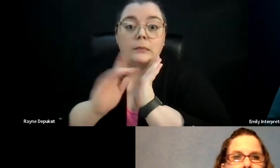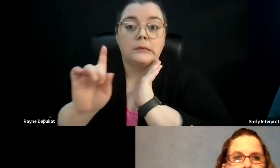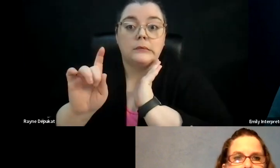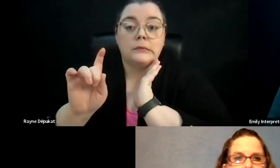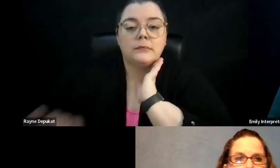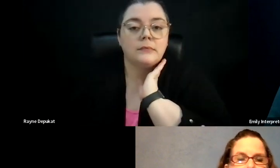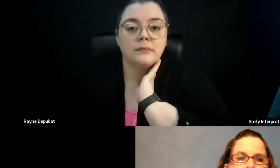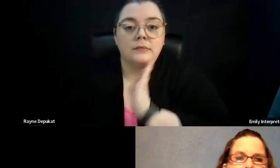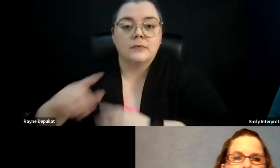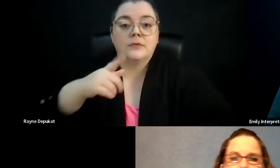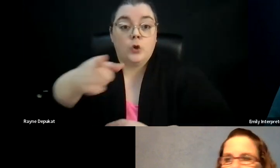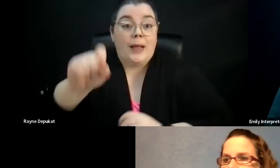who do I ask for the document?